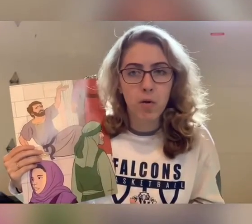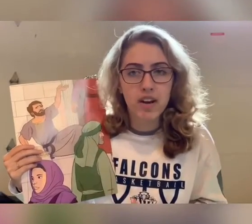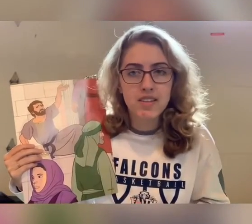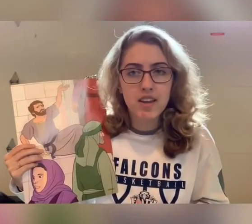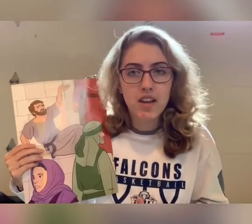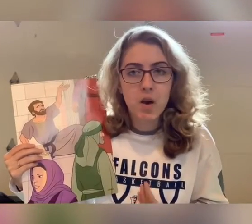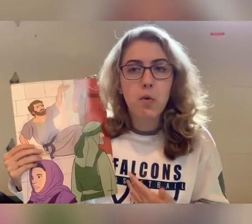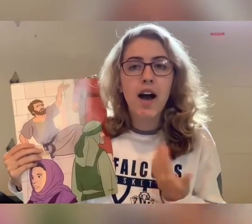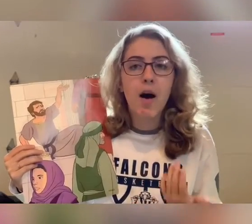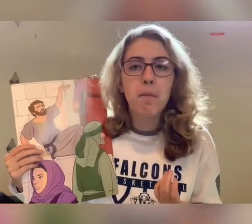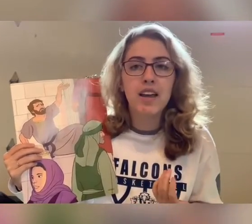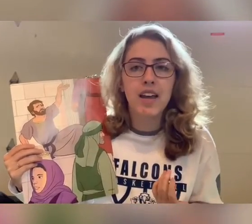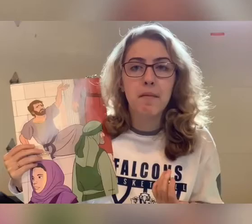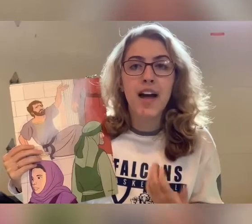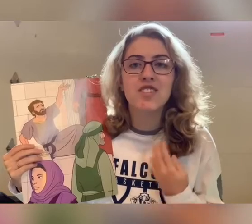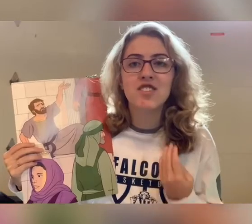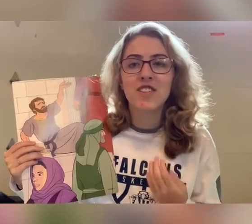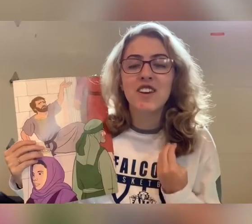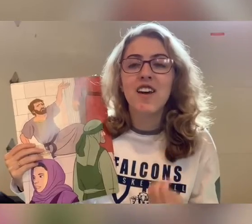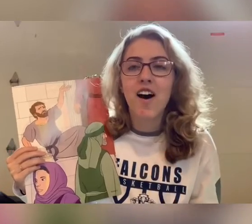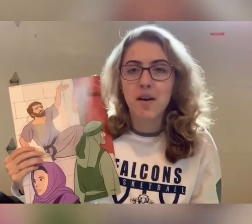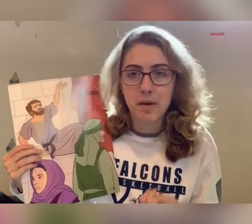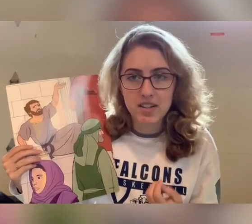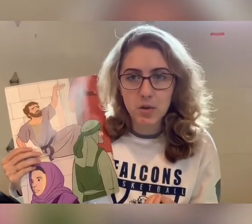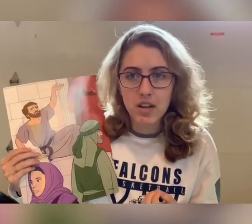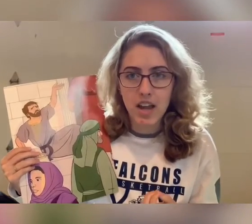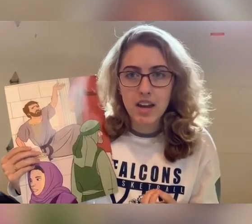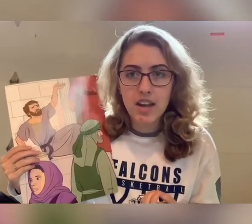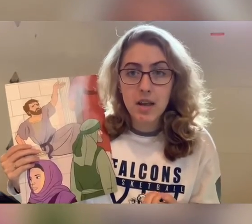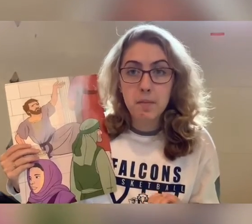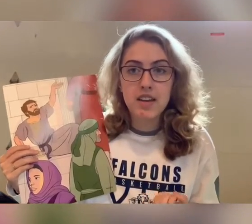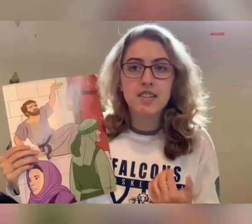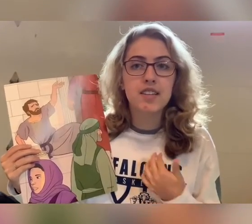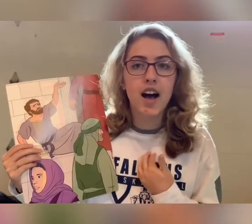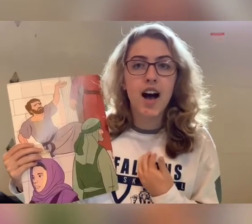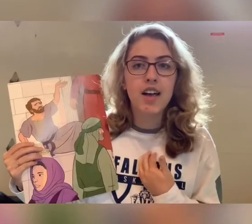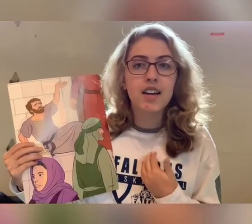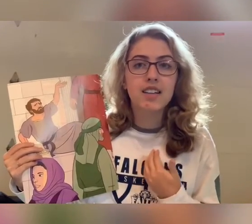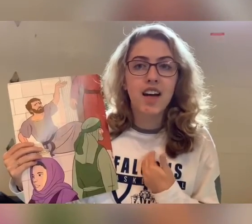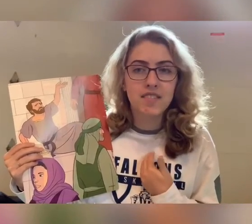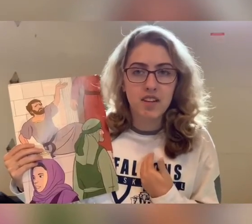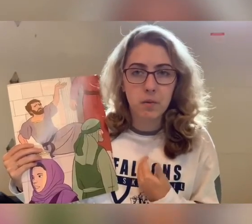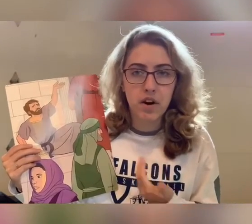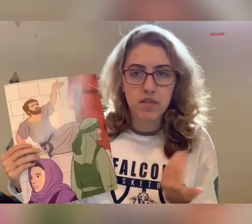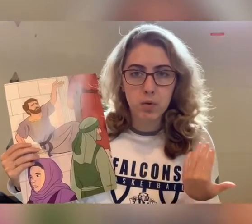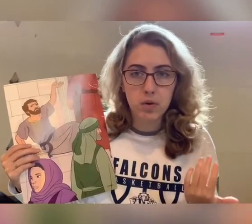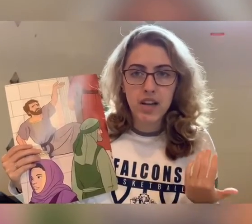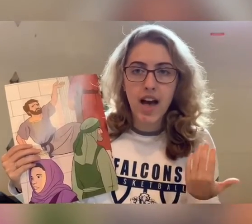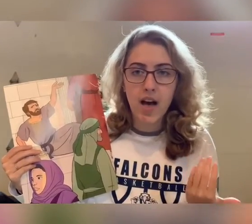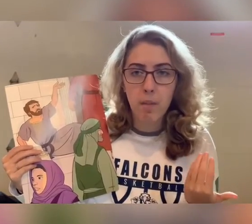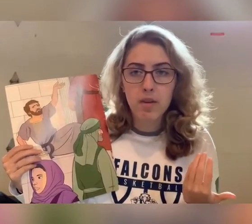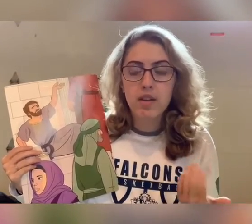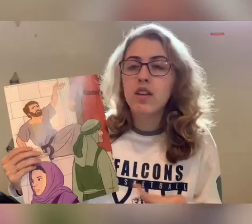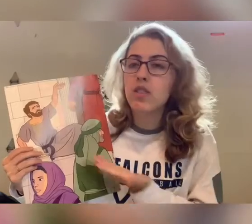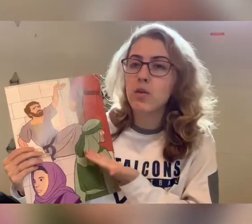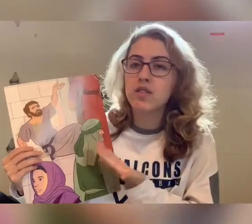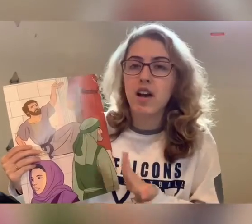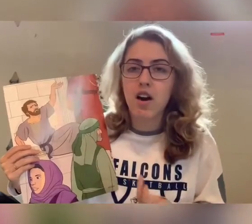coins were helping him and serving God by doing it, because God loves it whenever we help those that are